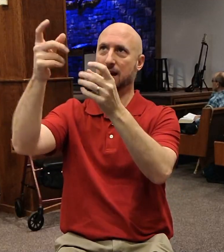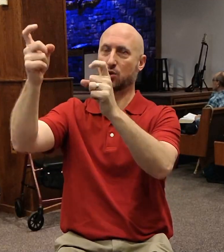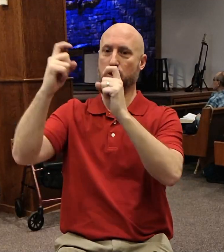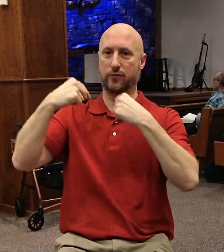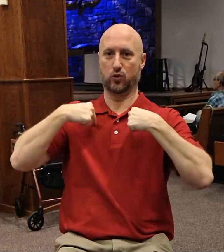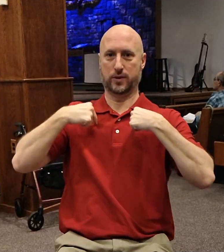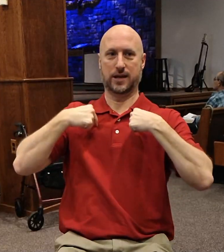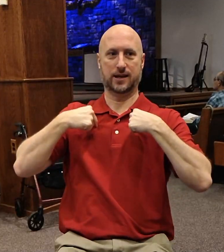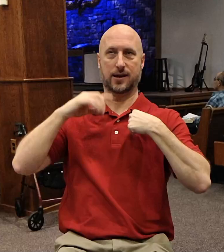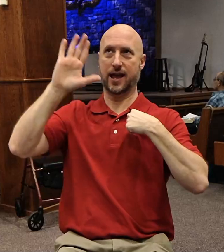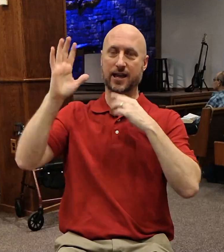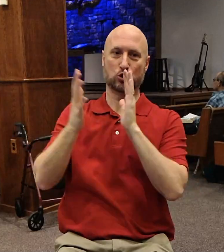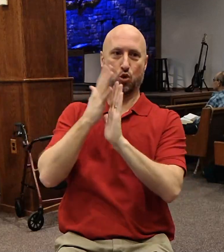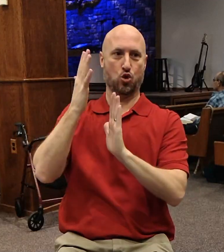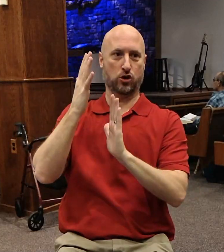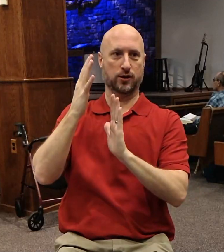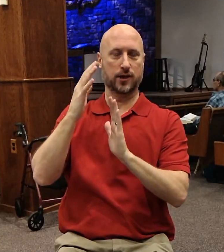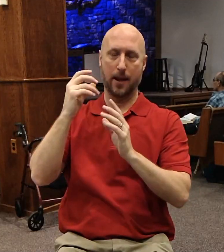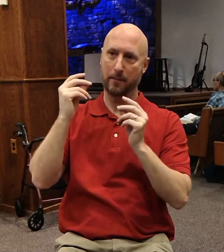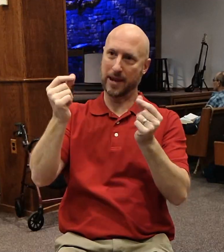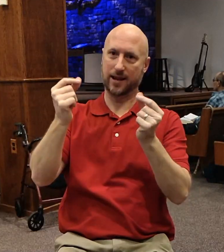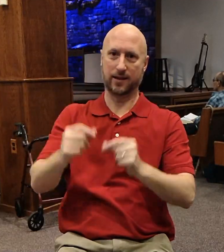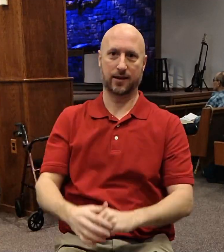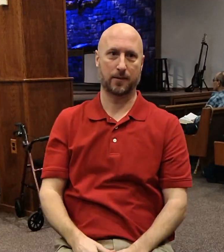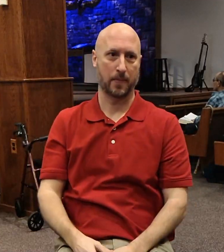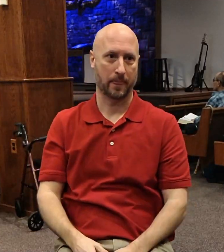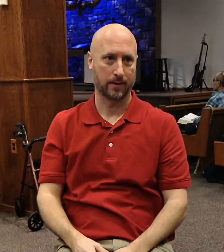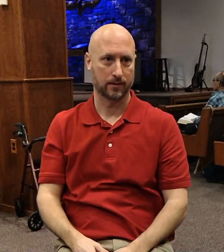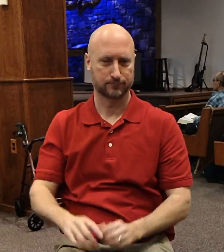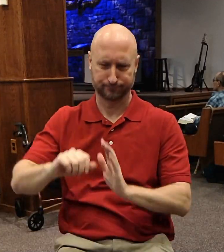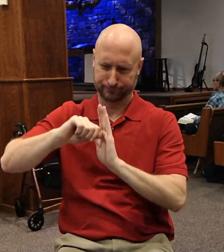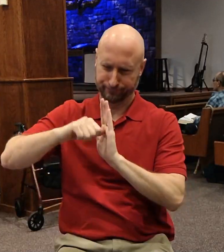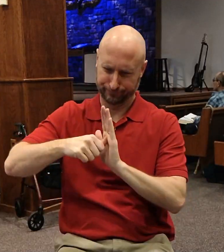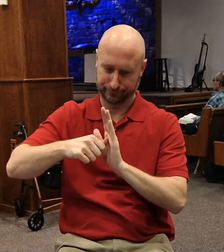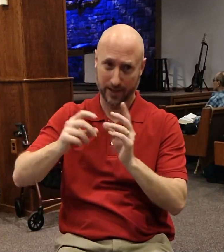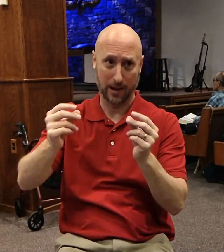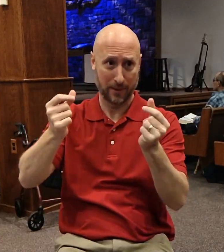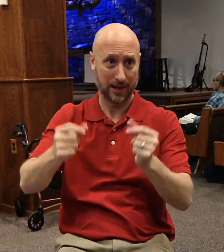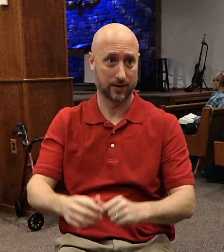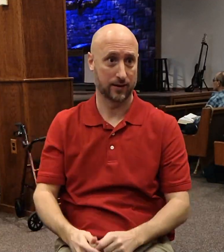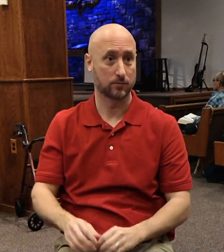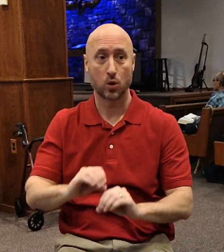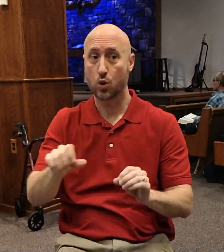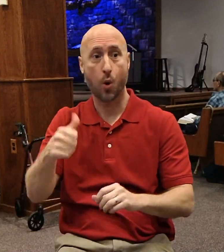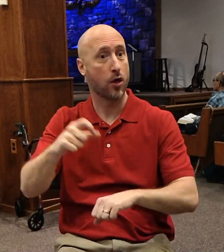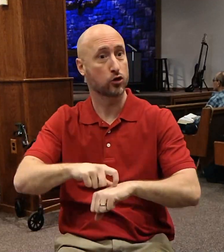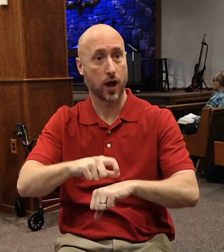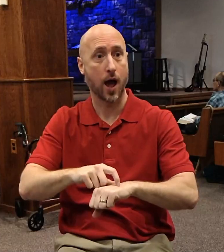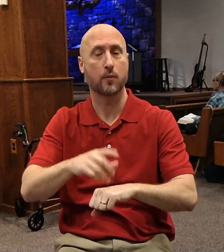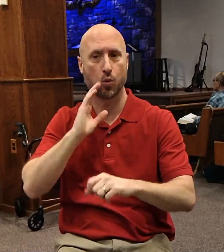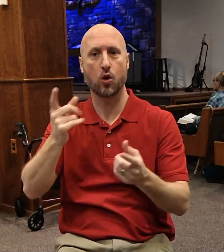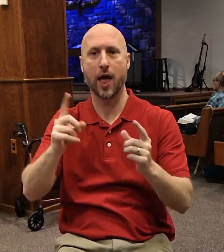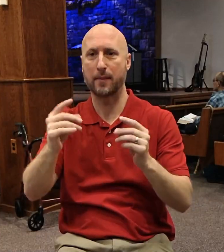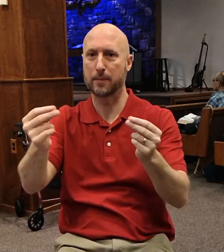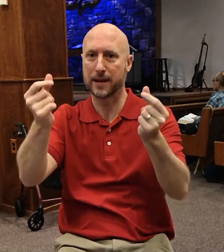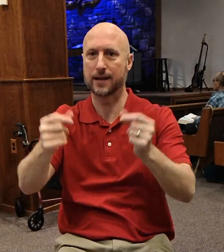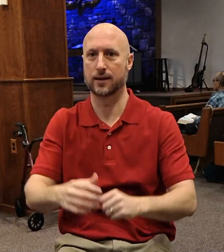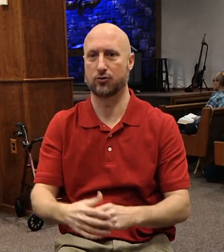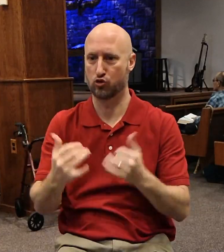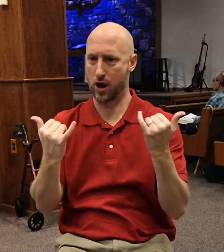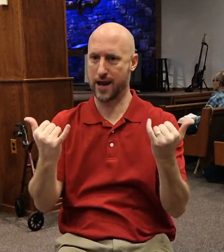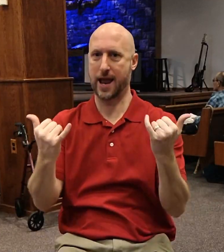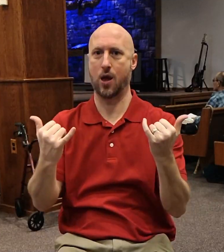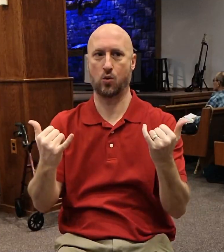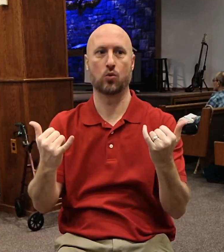he's going to glorify him. And that's the emphatic phrase, immediately. No other time. It's going to happen immediately. It's going to happen now.